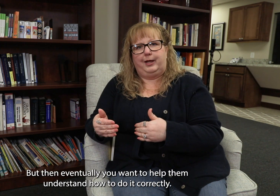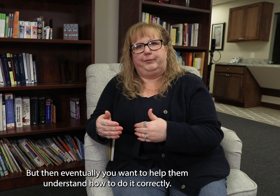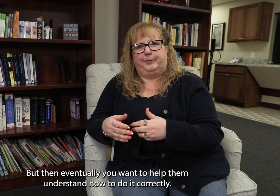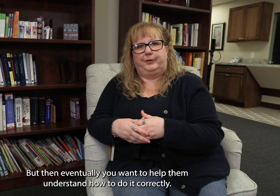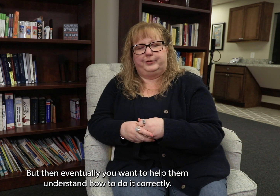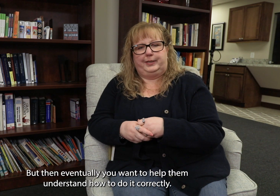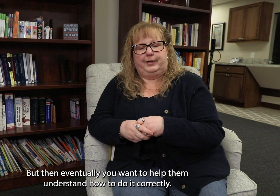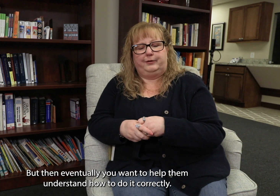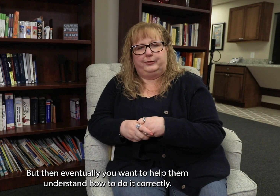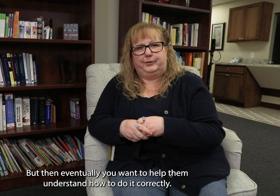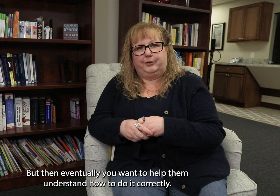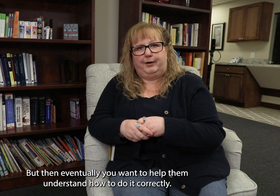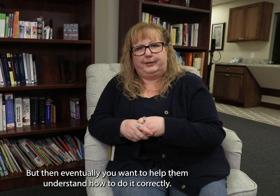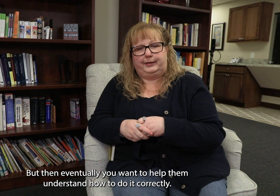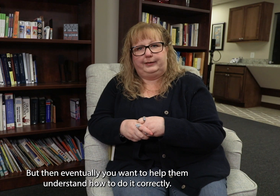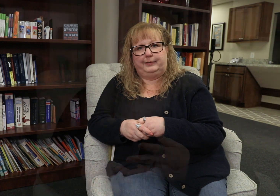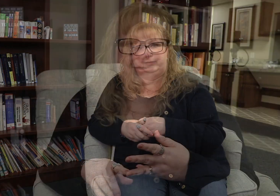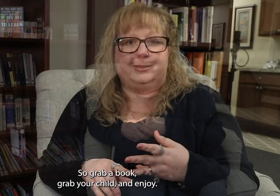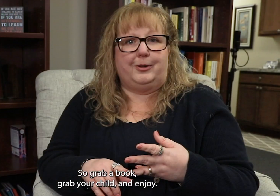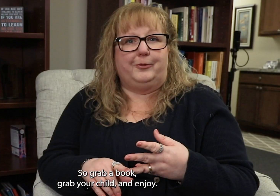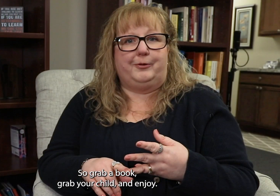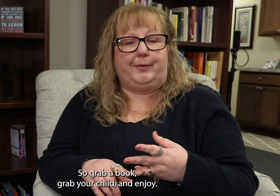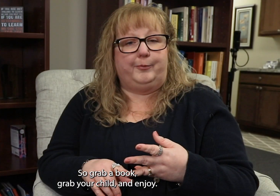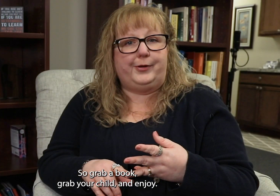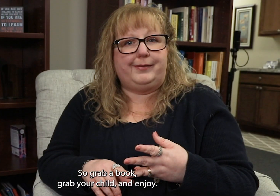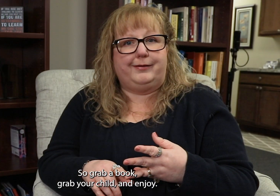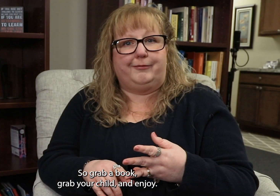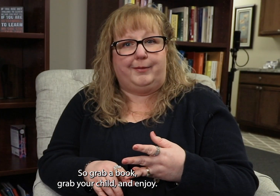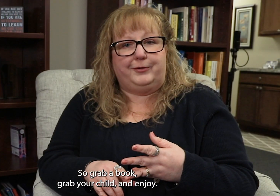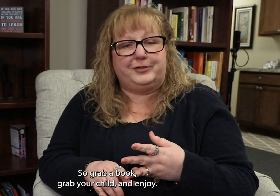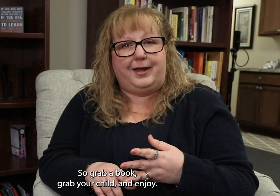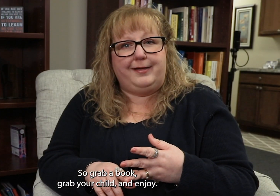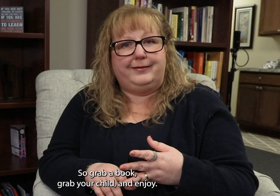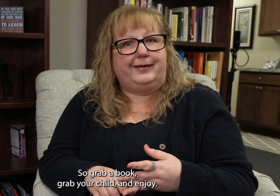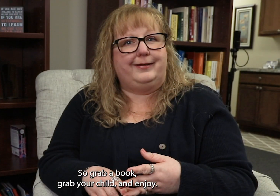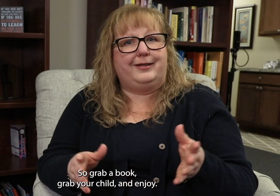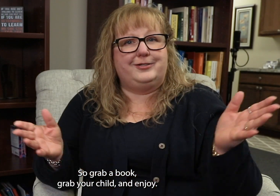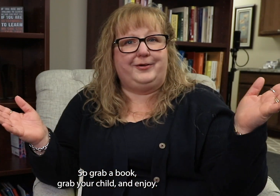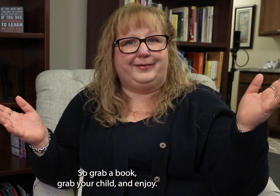help them understand how to do it correctly. So grab a book, grab your child, and enjoy.